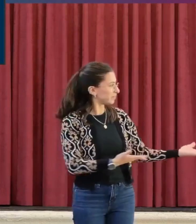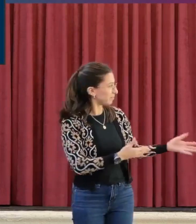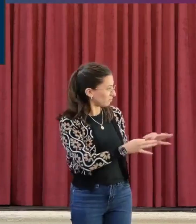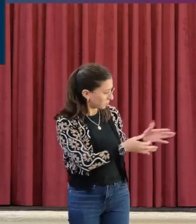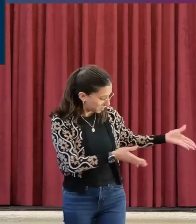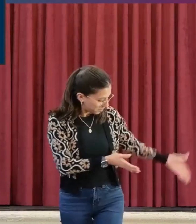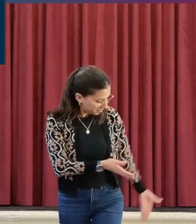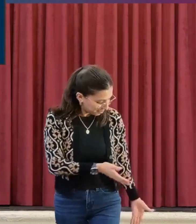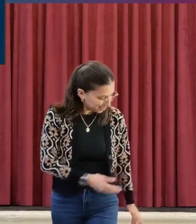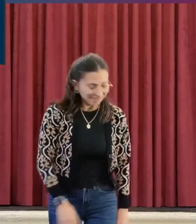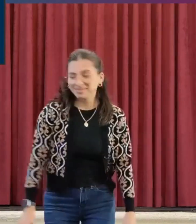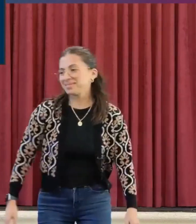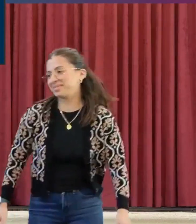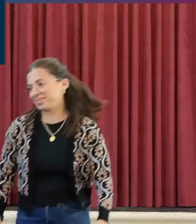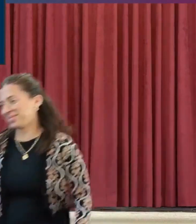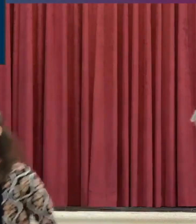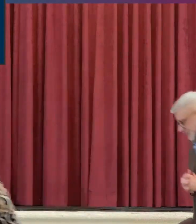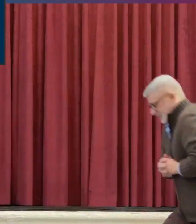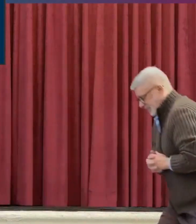floor to you. Take it away. Thank you.